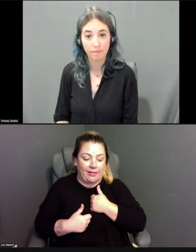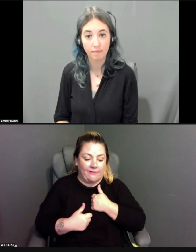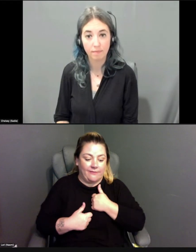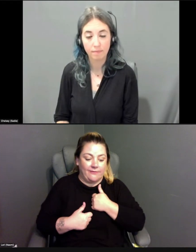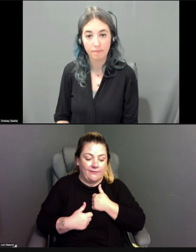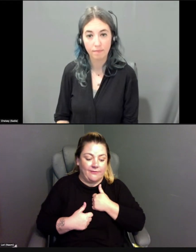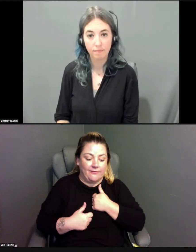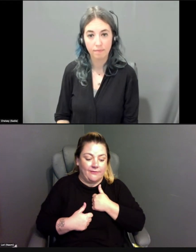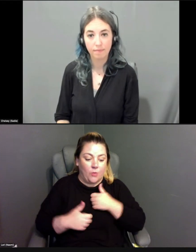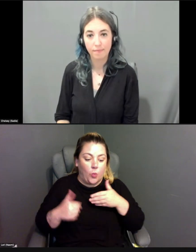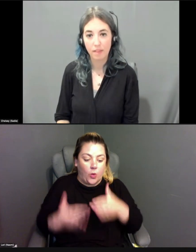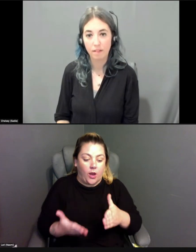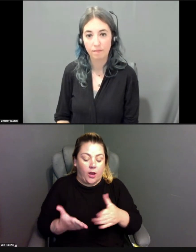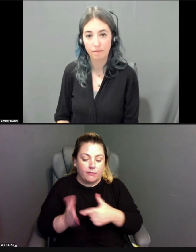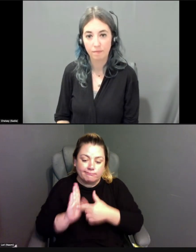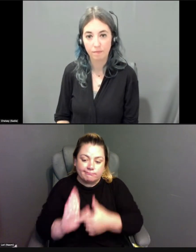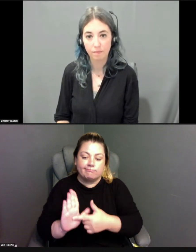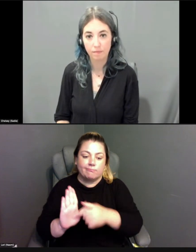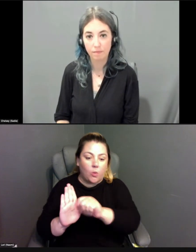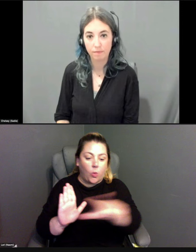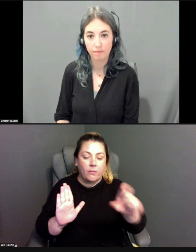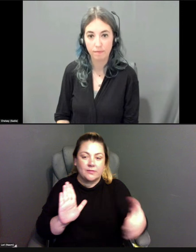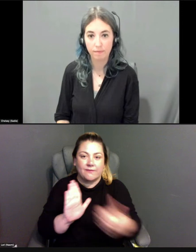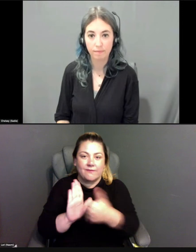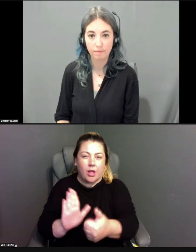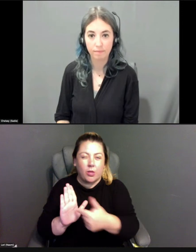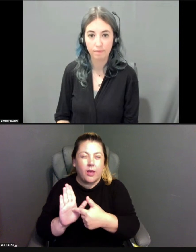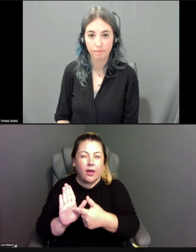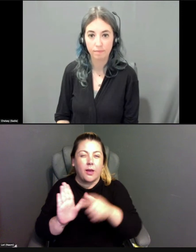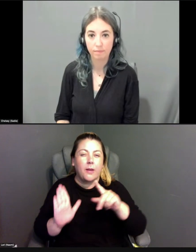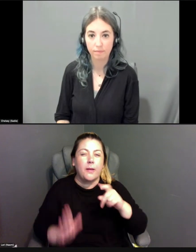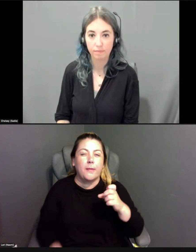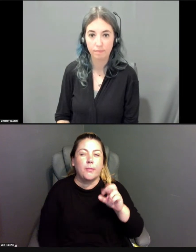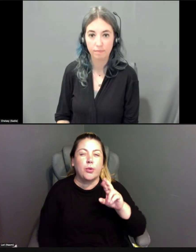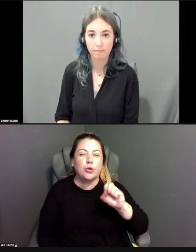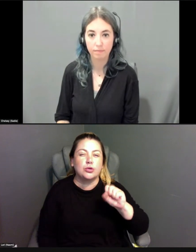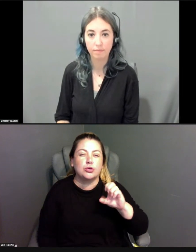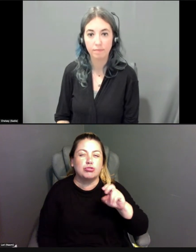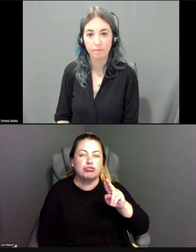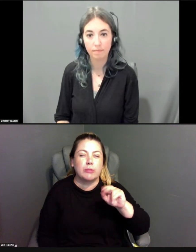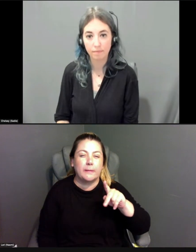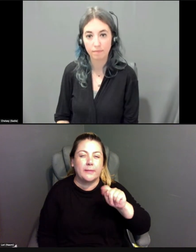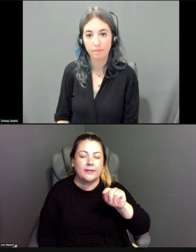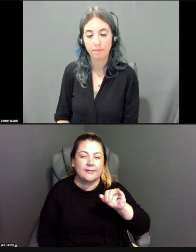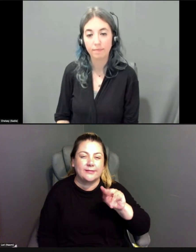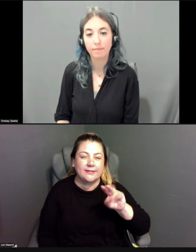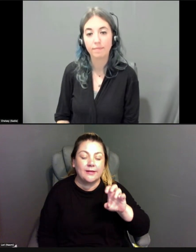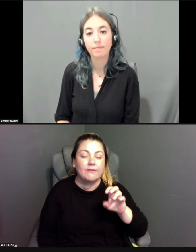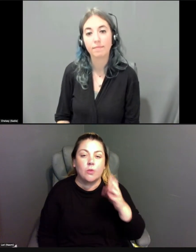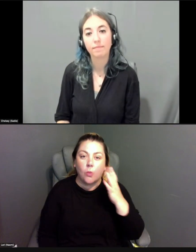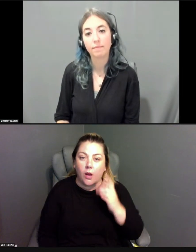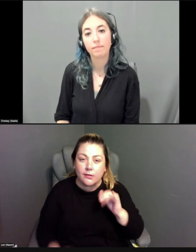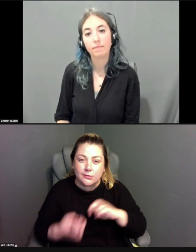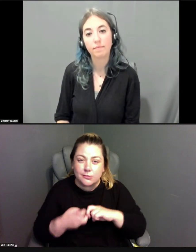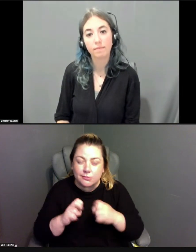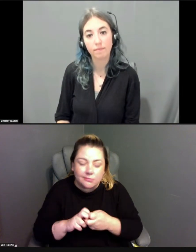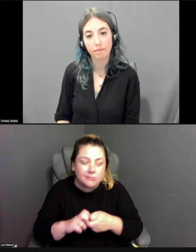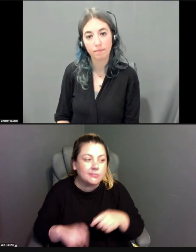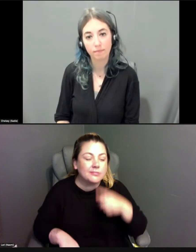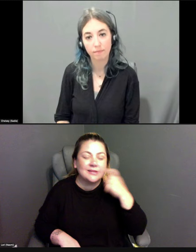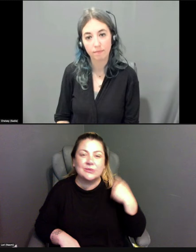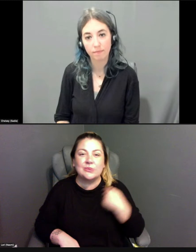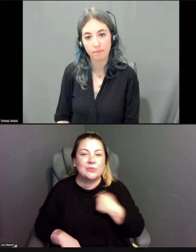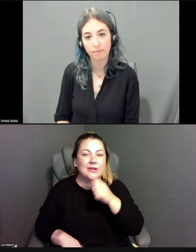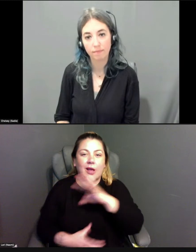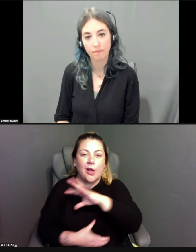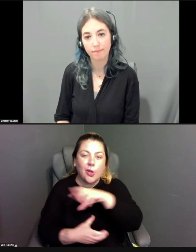prescriptive is that we don't necessarily, we're not taking into account all of the intersecting